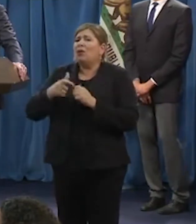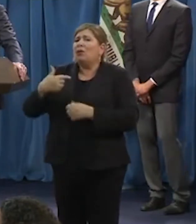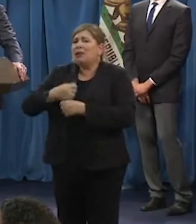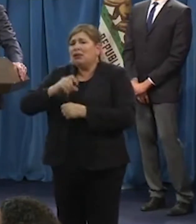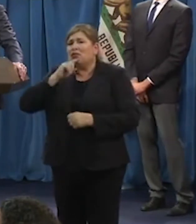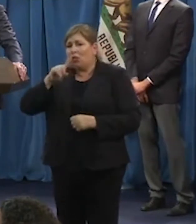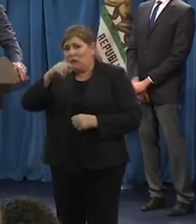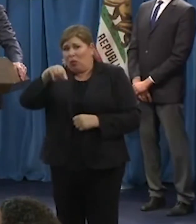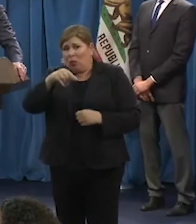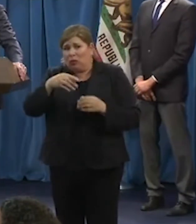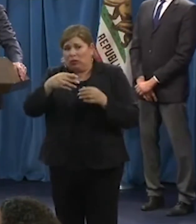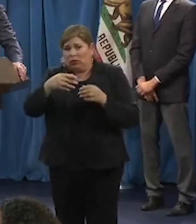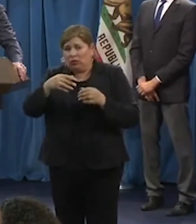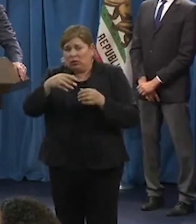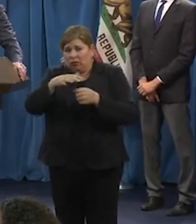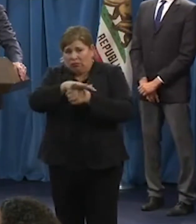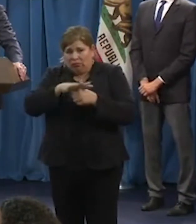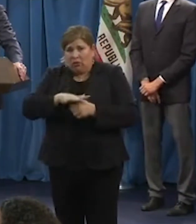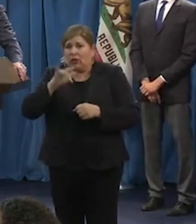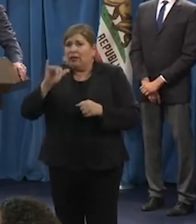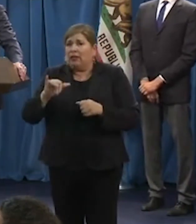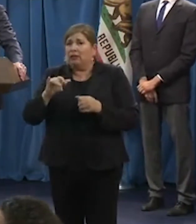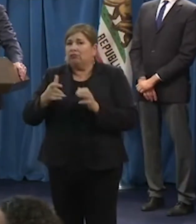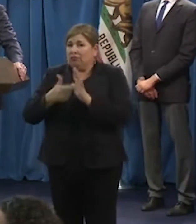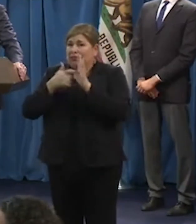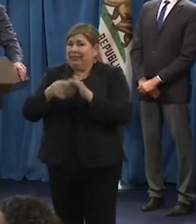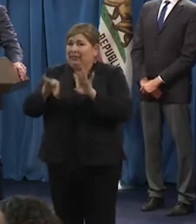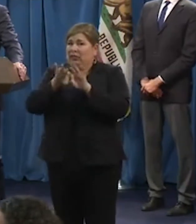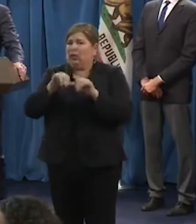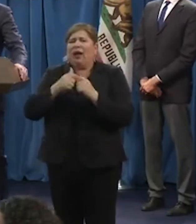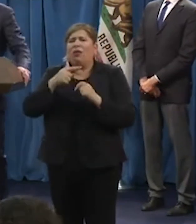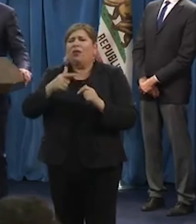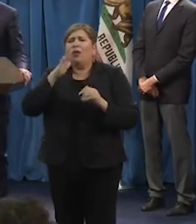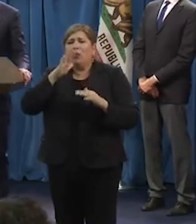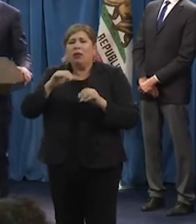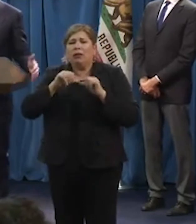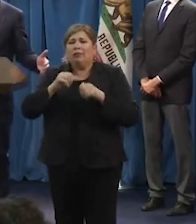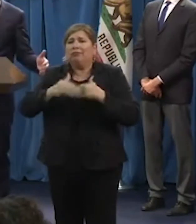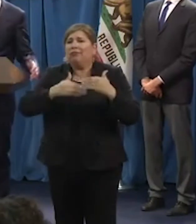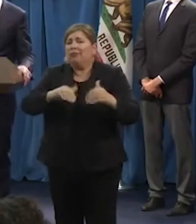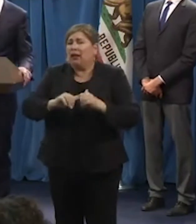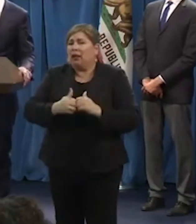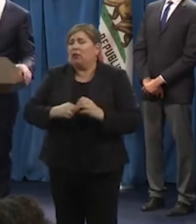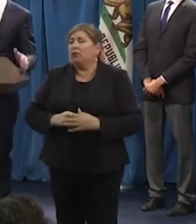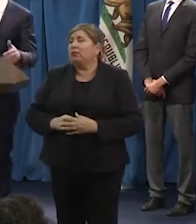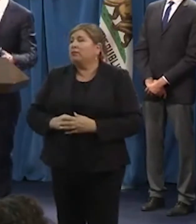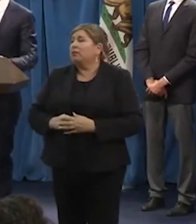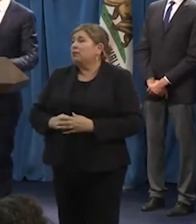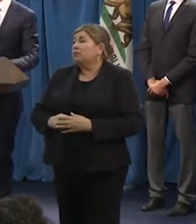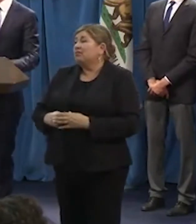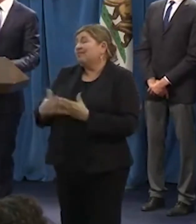places continue running as we move forward through? We're working with the courts. We're working with our partners.